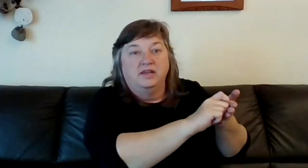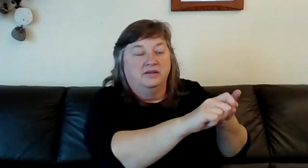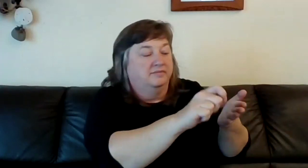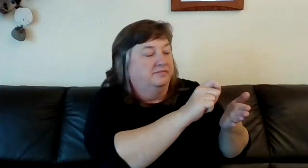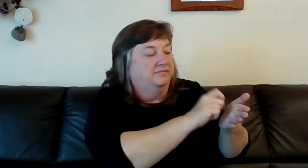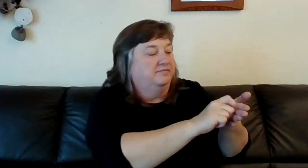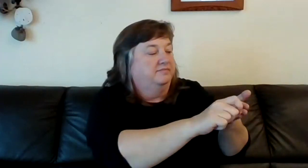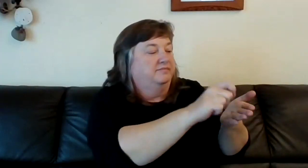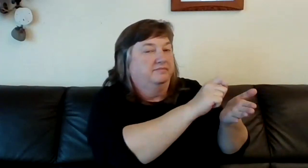Writing.